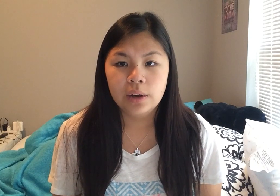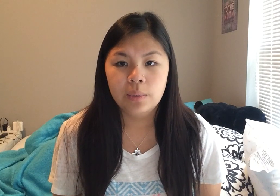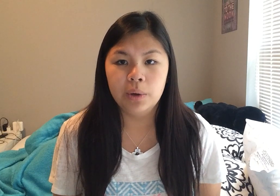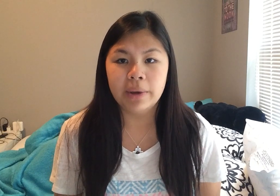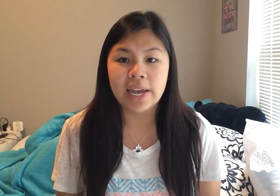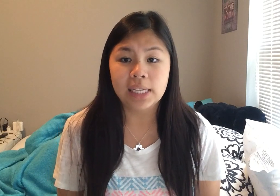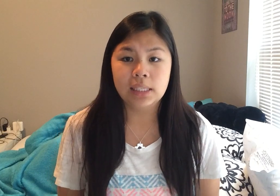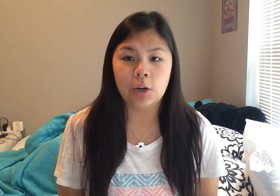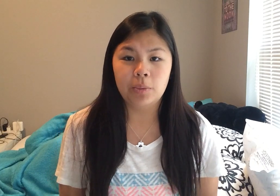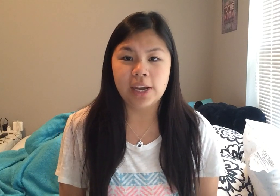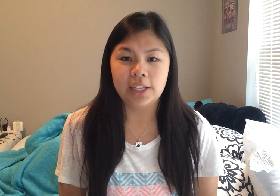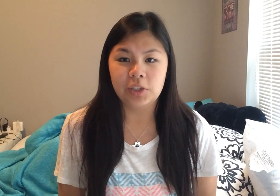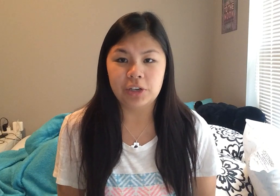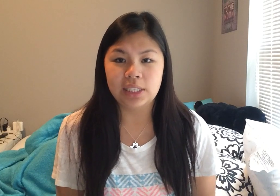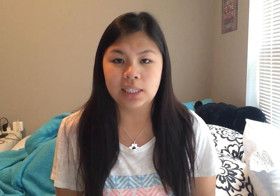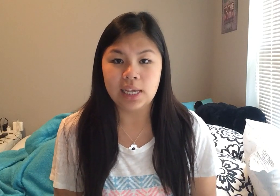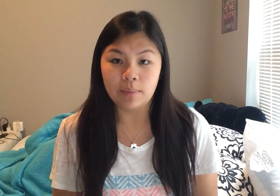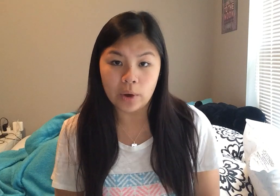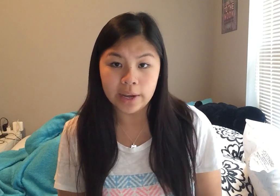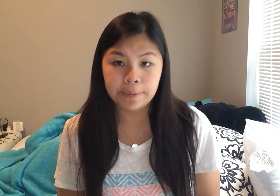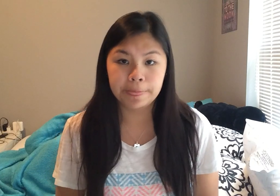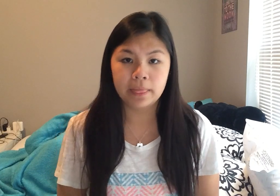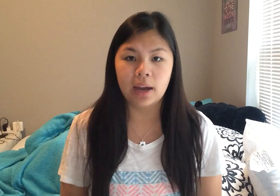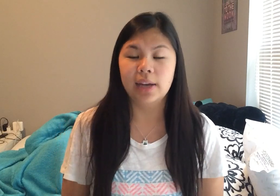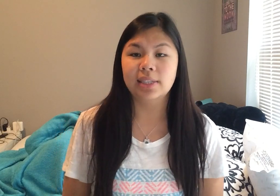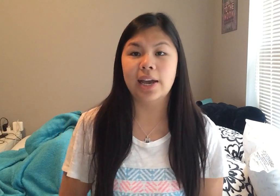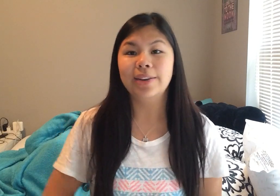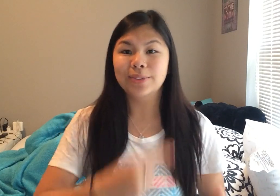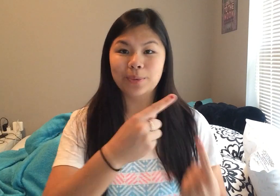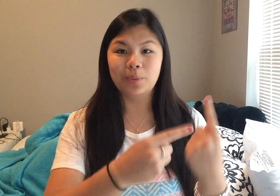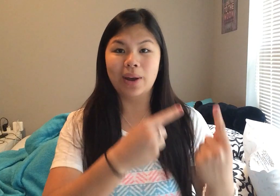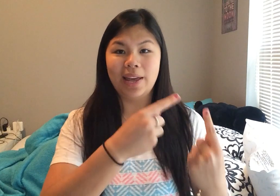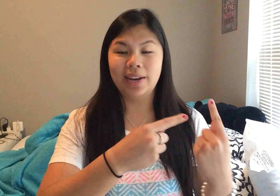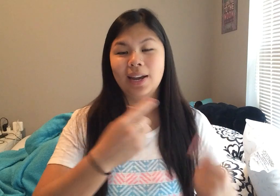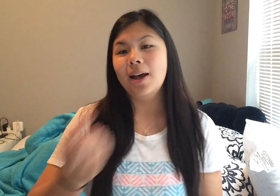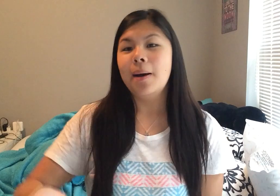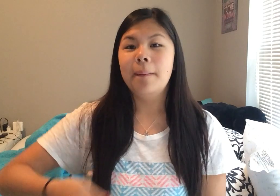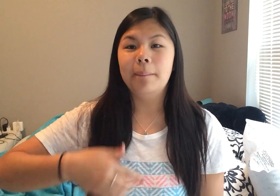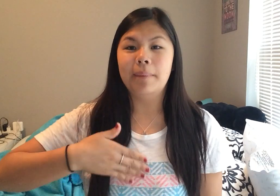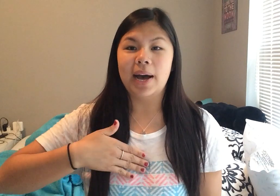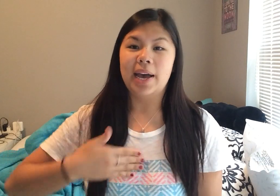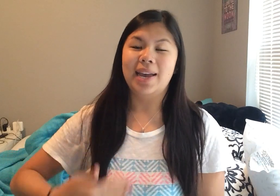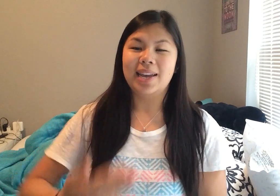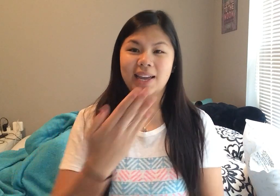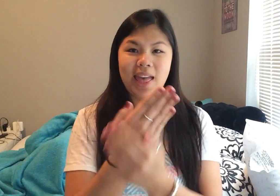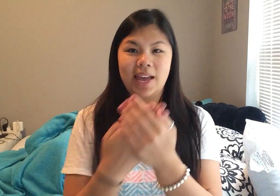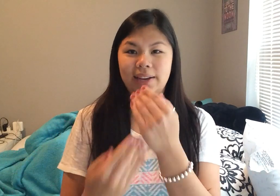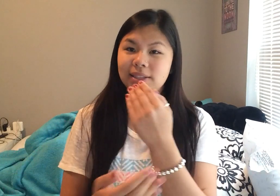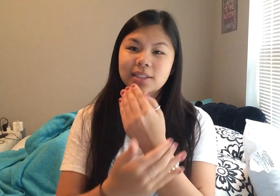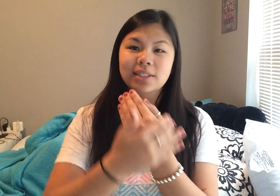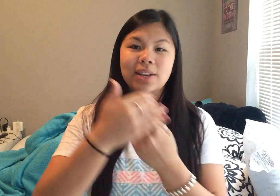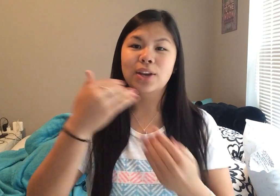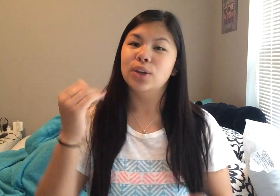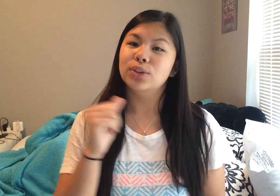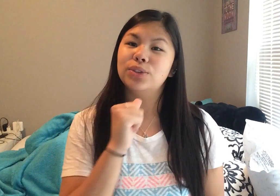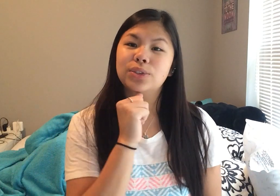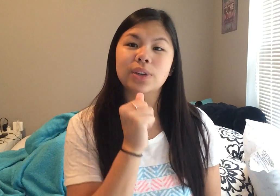When my hands don't play the strings the same way, I signed when my hands